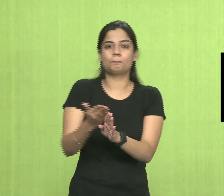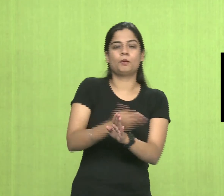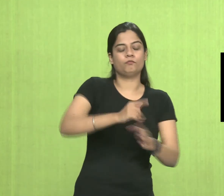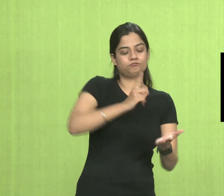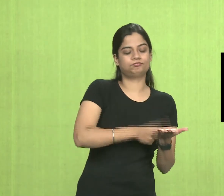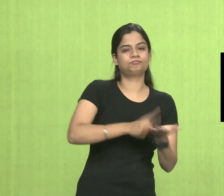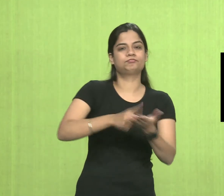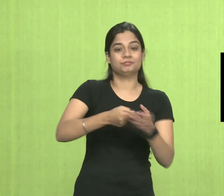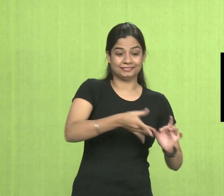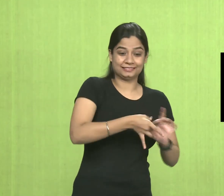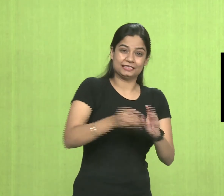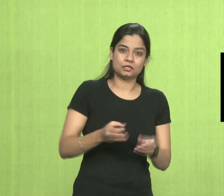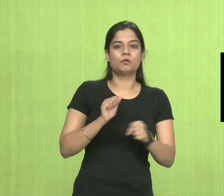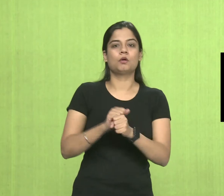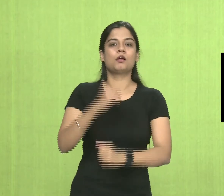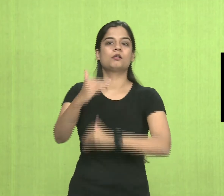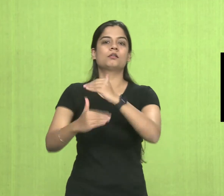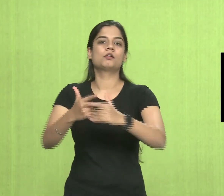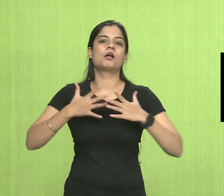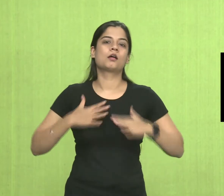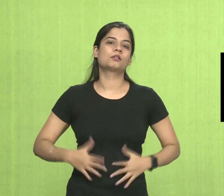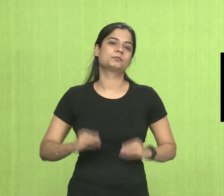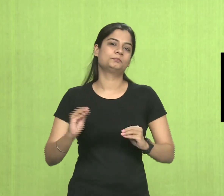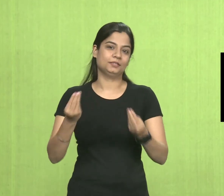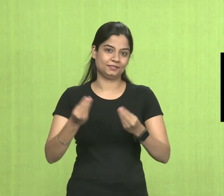the nutrients. Just cut them immediately before you are starting to cook.